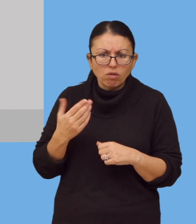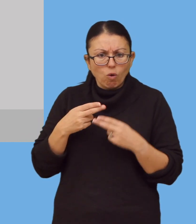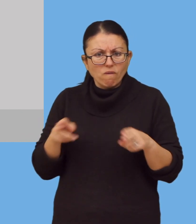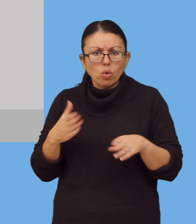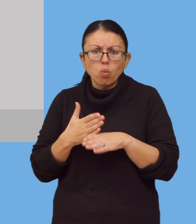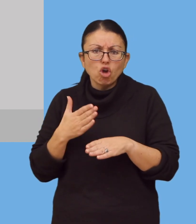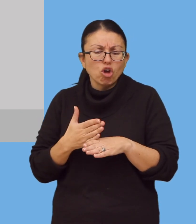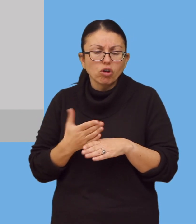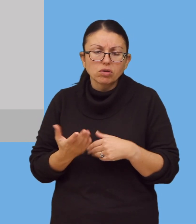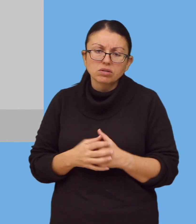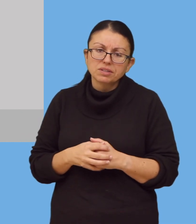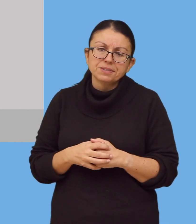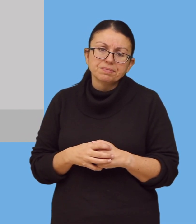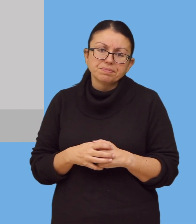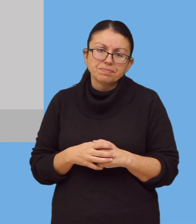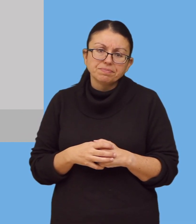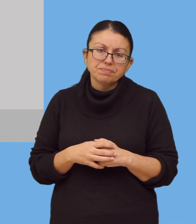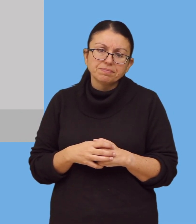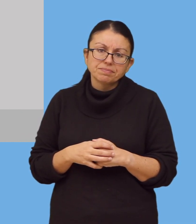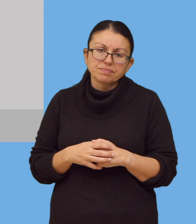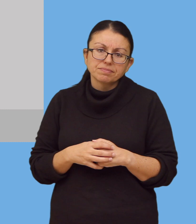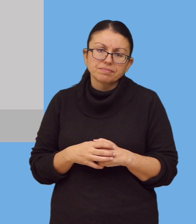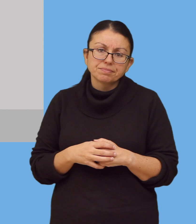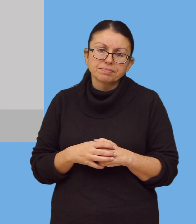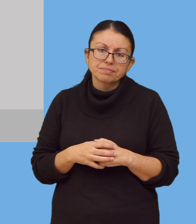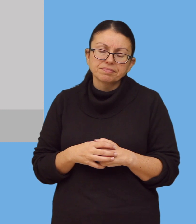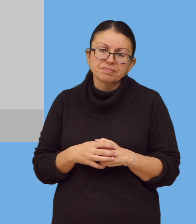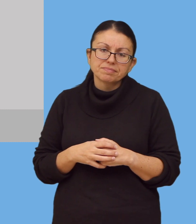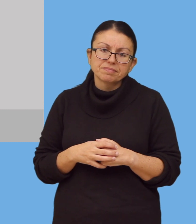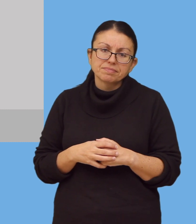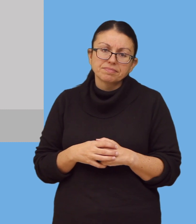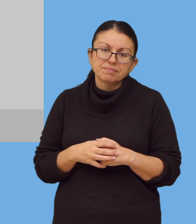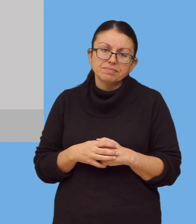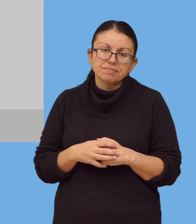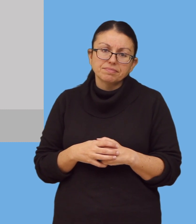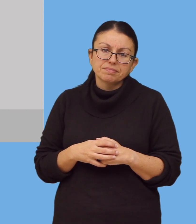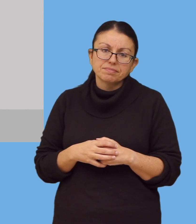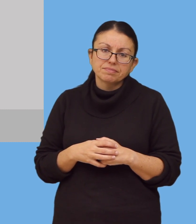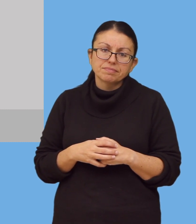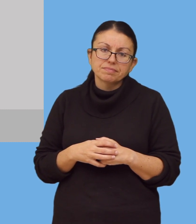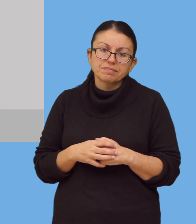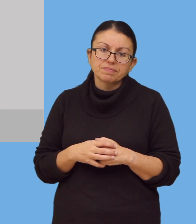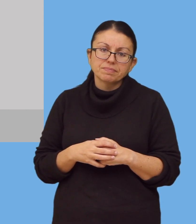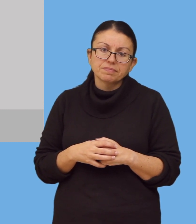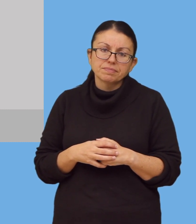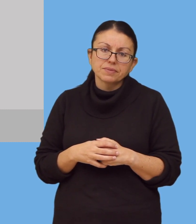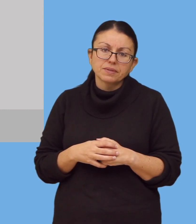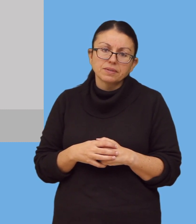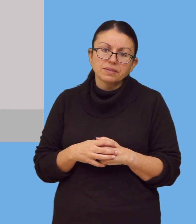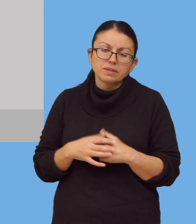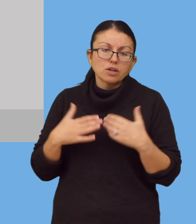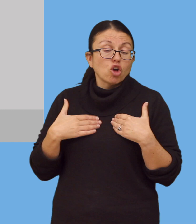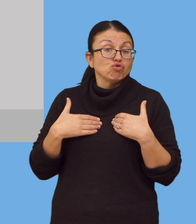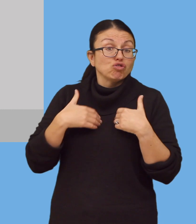take your medication. How to look after your wound and dressings, when you can bathe, if and when your stitches need